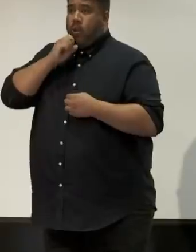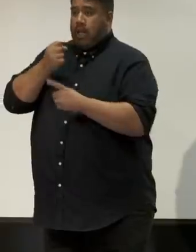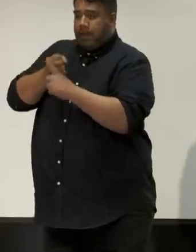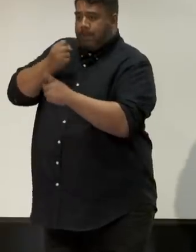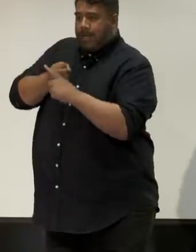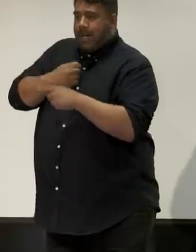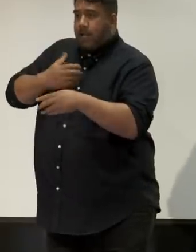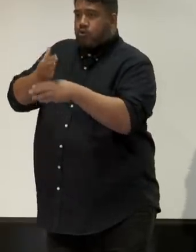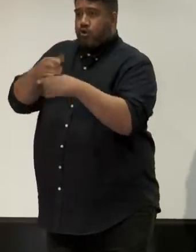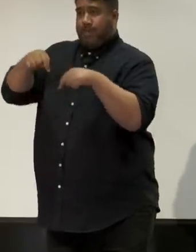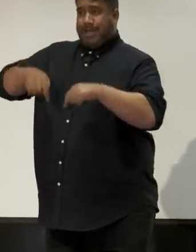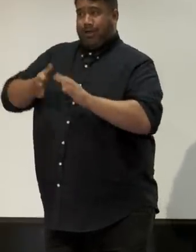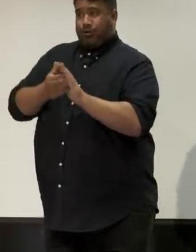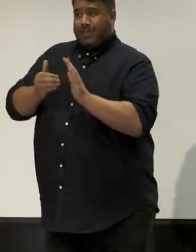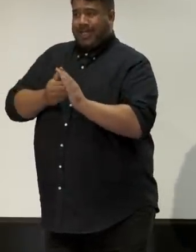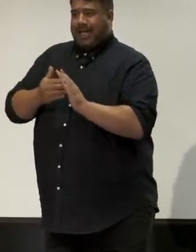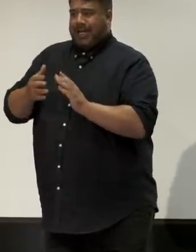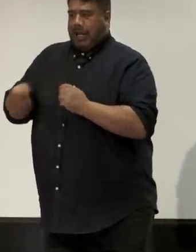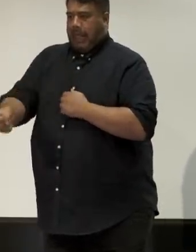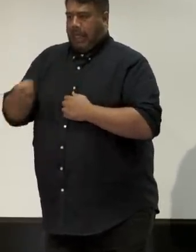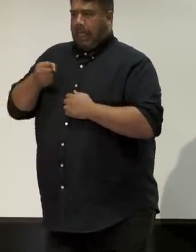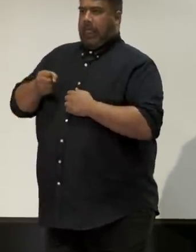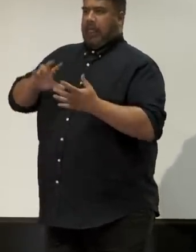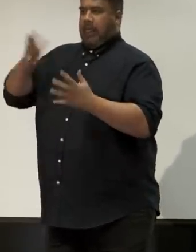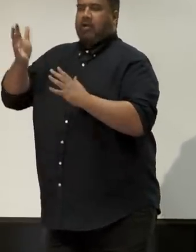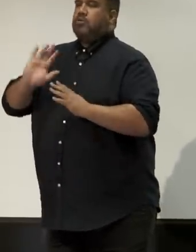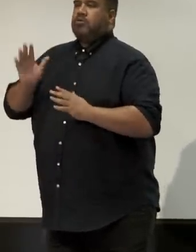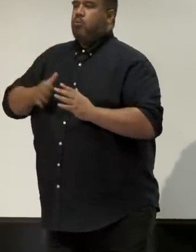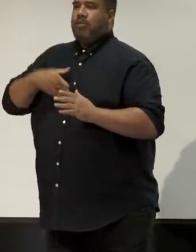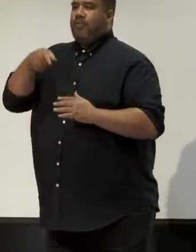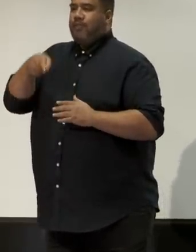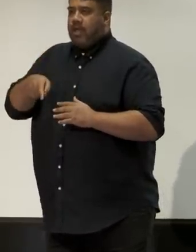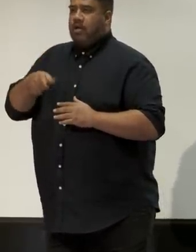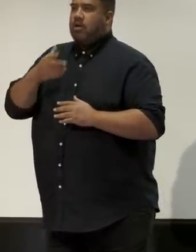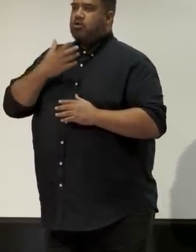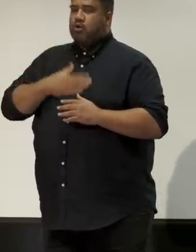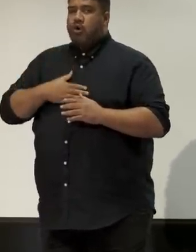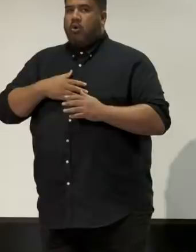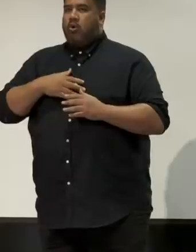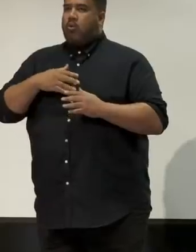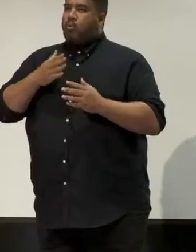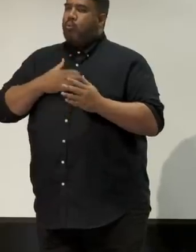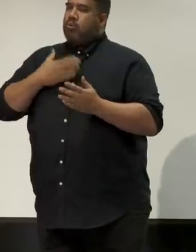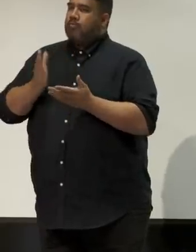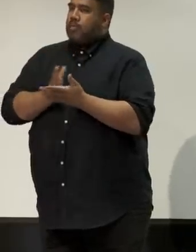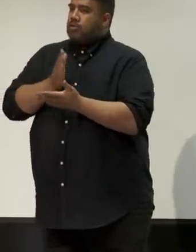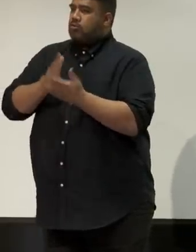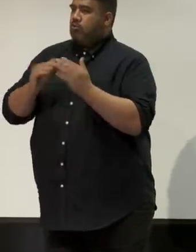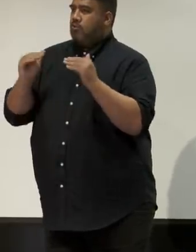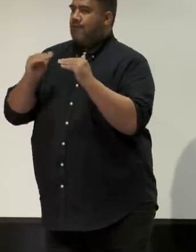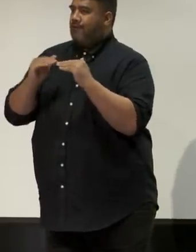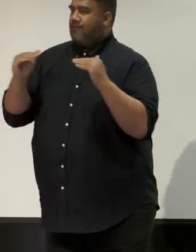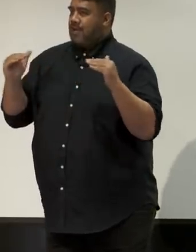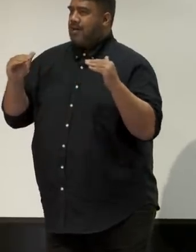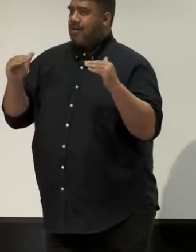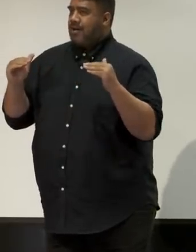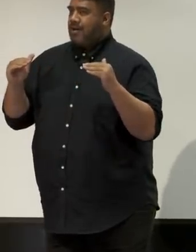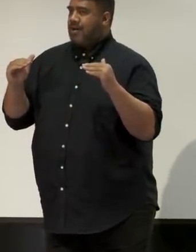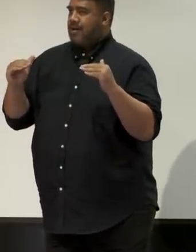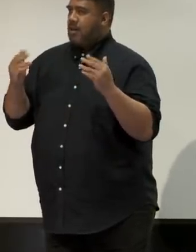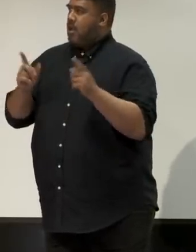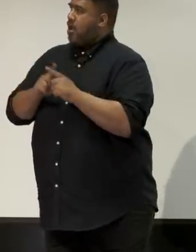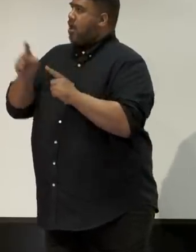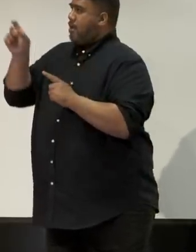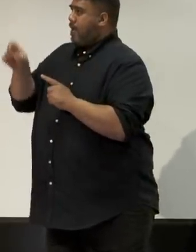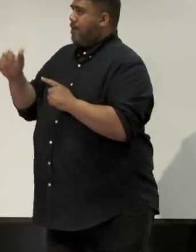critical infrastructure grind to a halt. So trying to make sure that you have fairness across those two very different reasons for